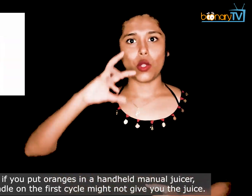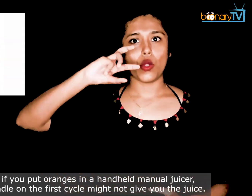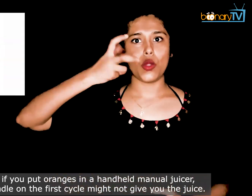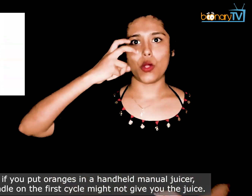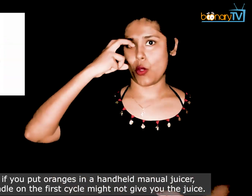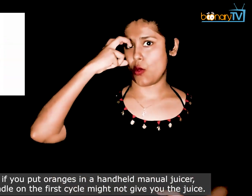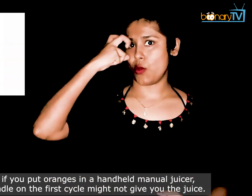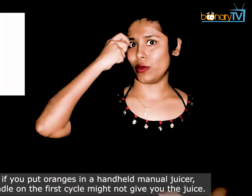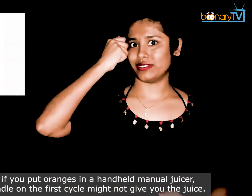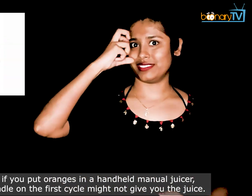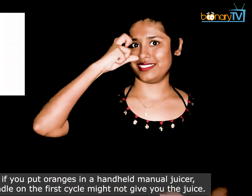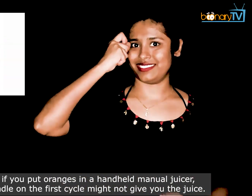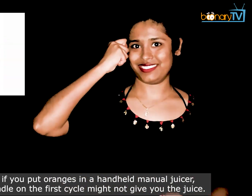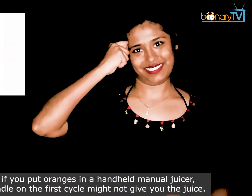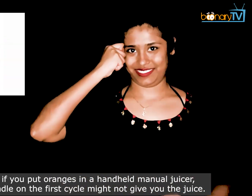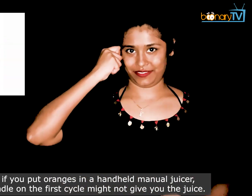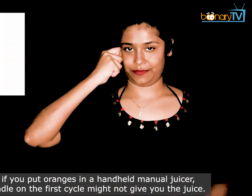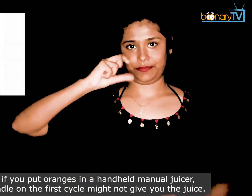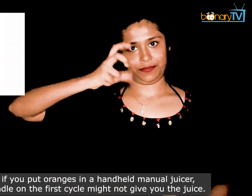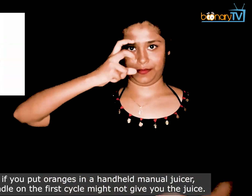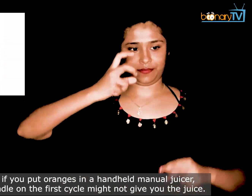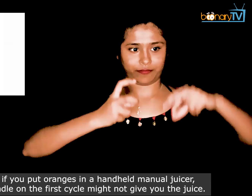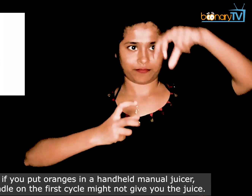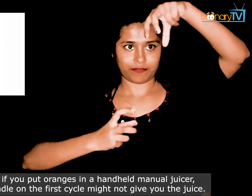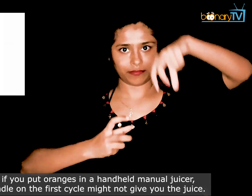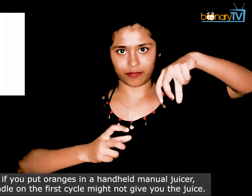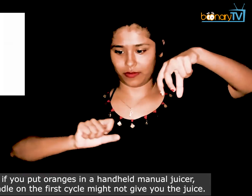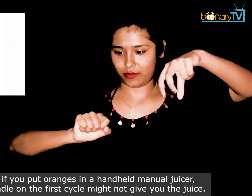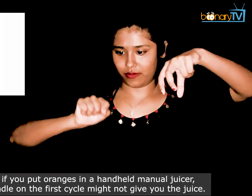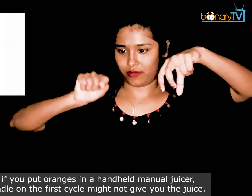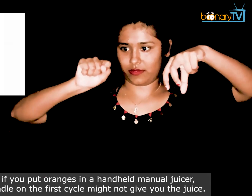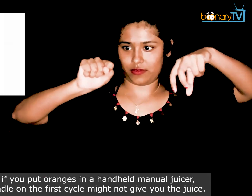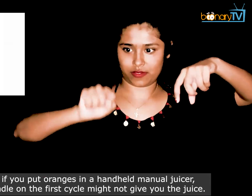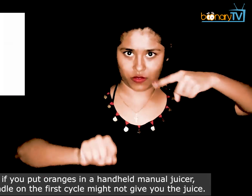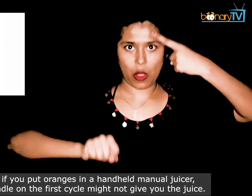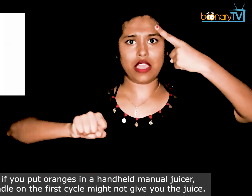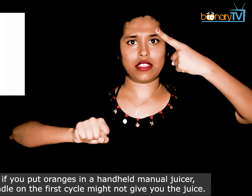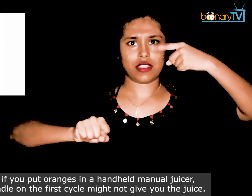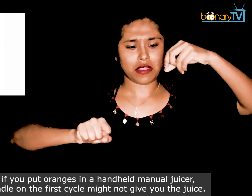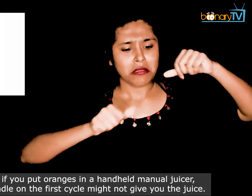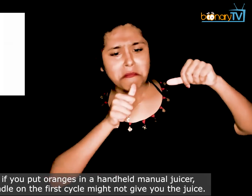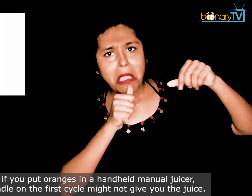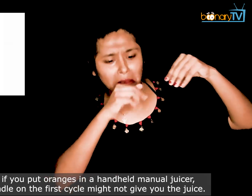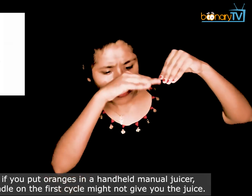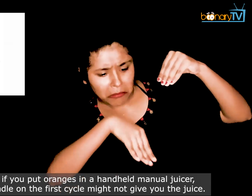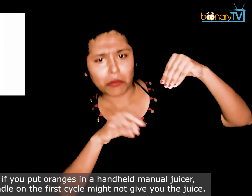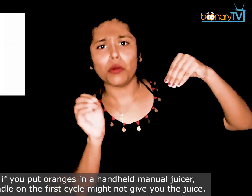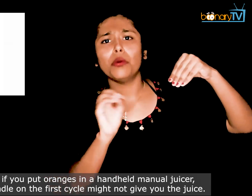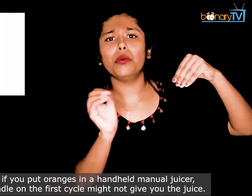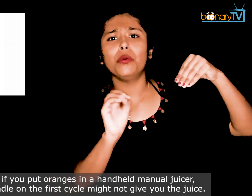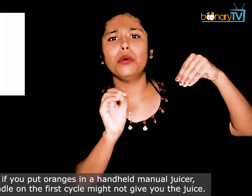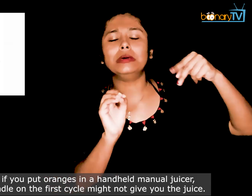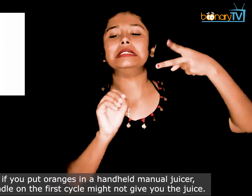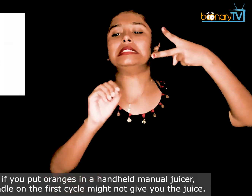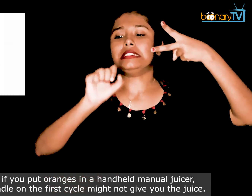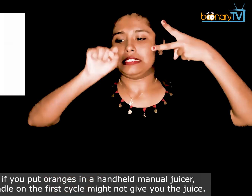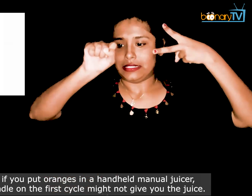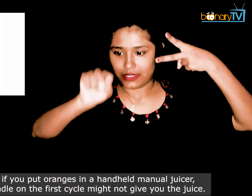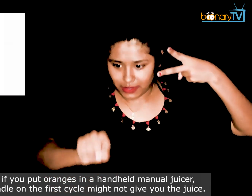in a handheld manual juicer, rotating the handle on the first cycle might not give you the